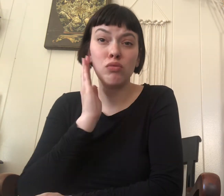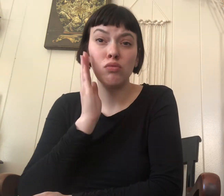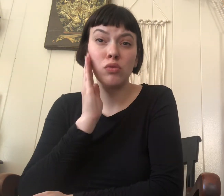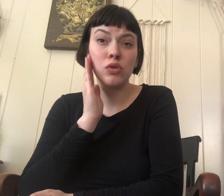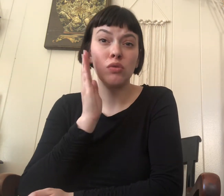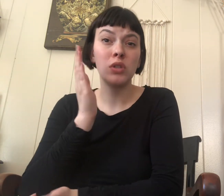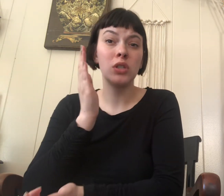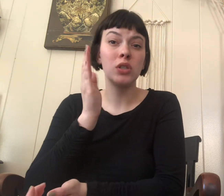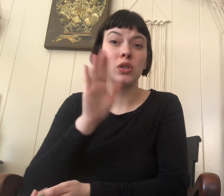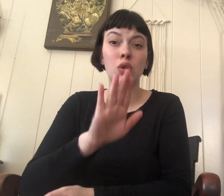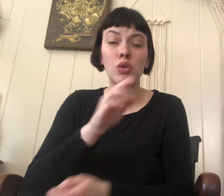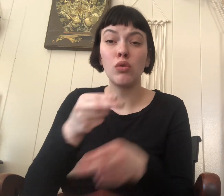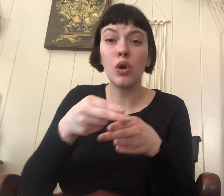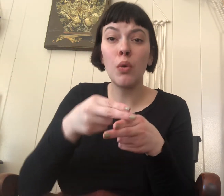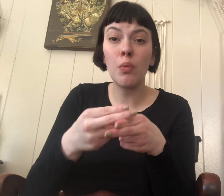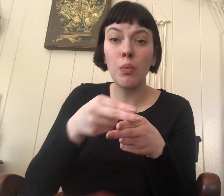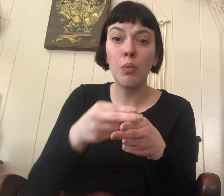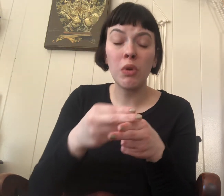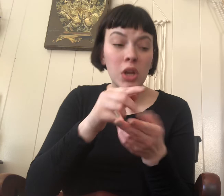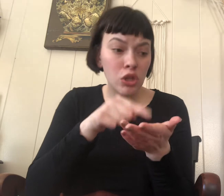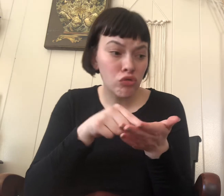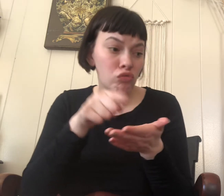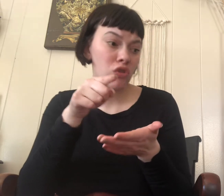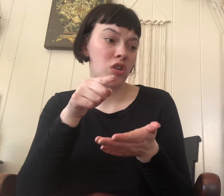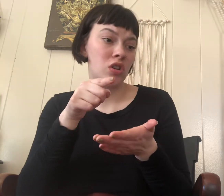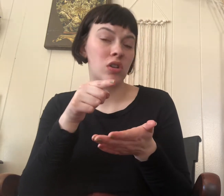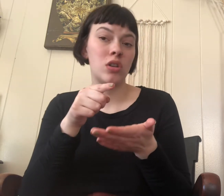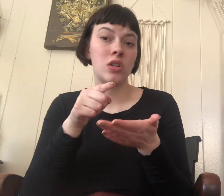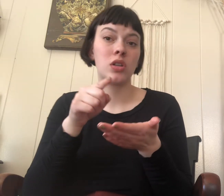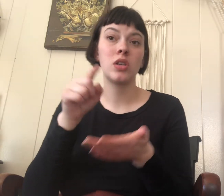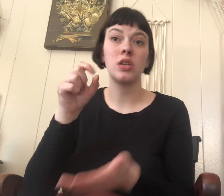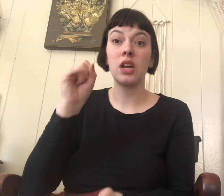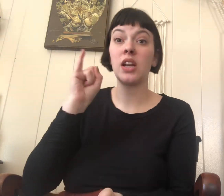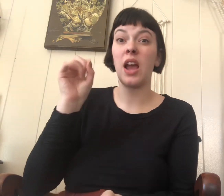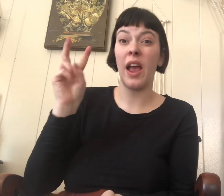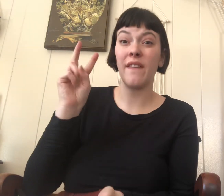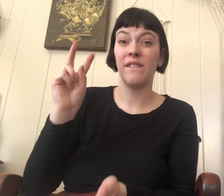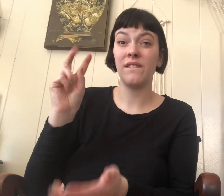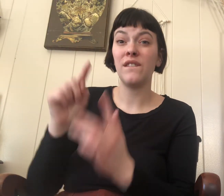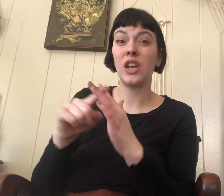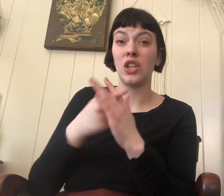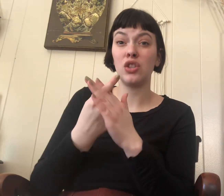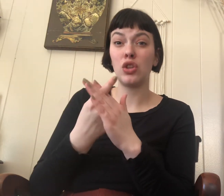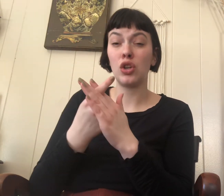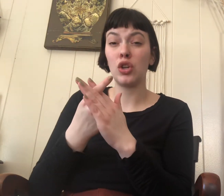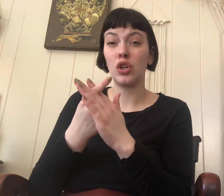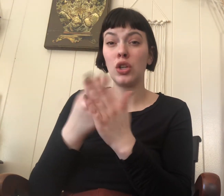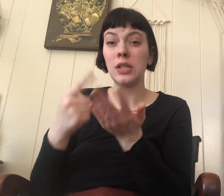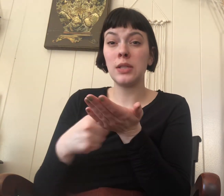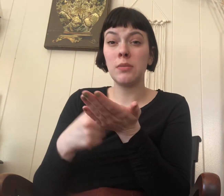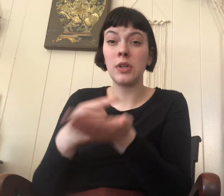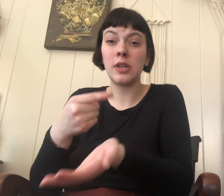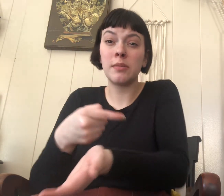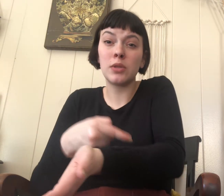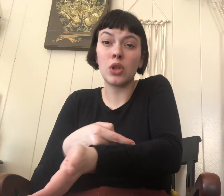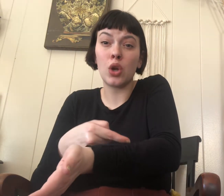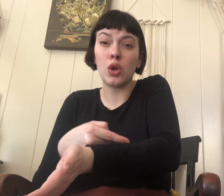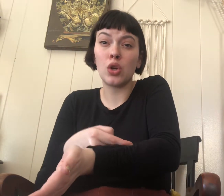treatment. We would start an IV. Sometimes it would be a regular IV in the arm. Sometimes people have a device that we